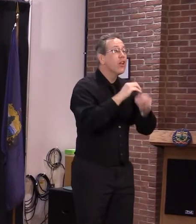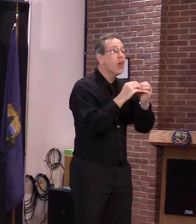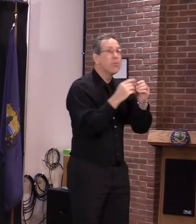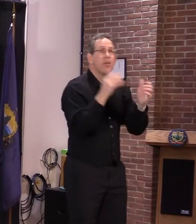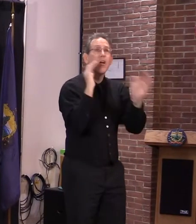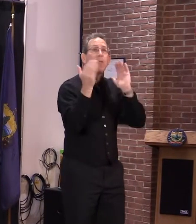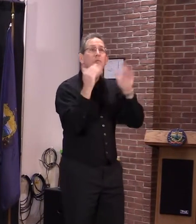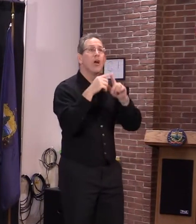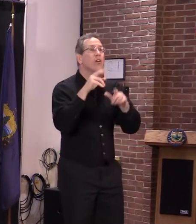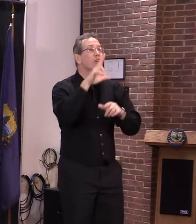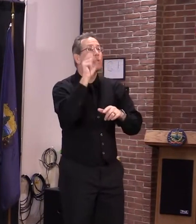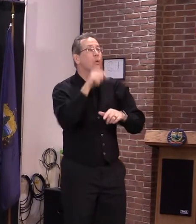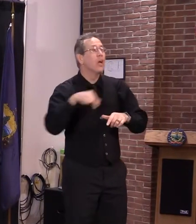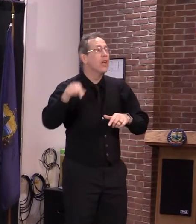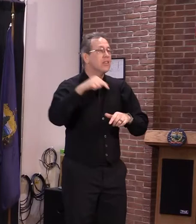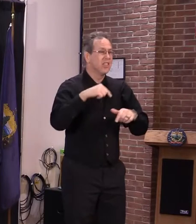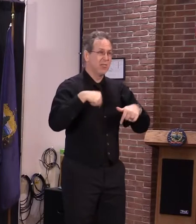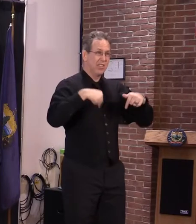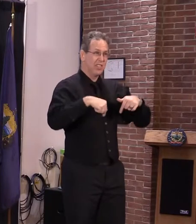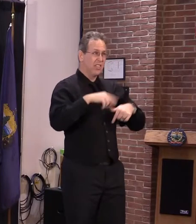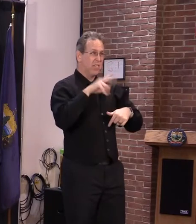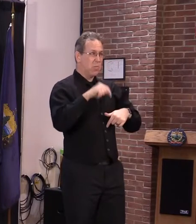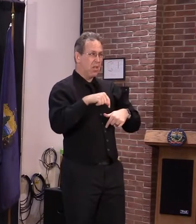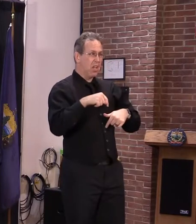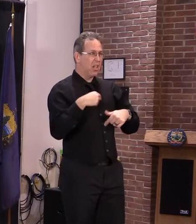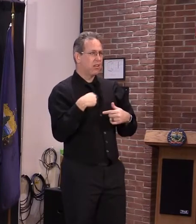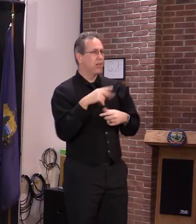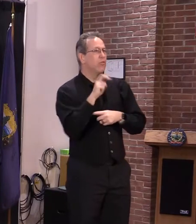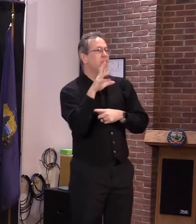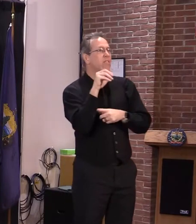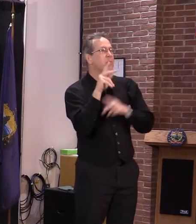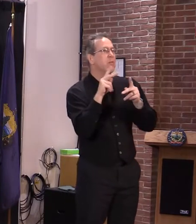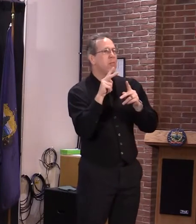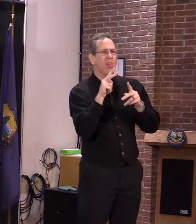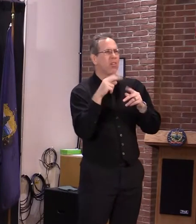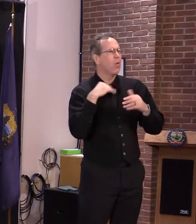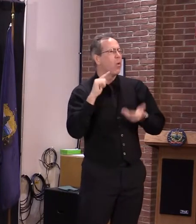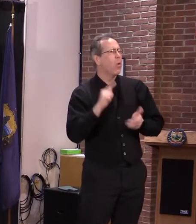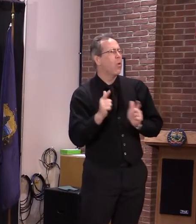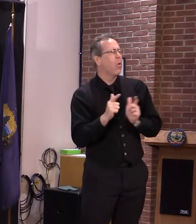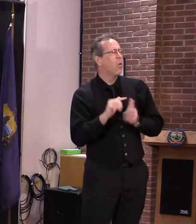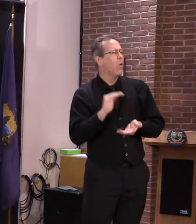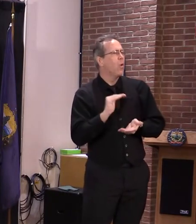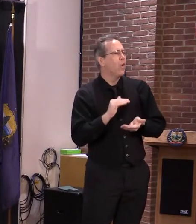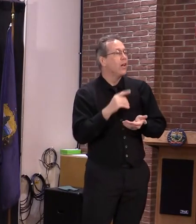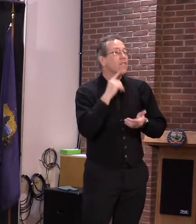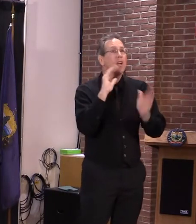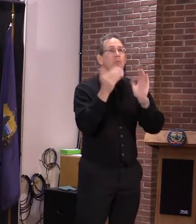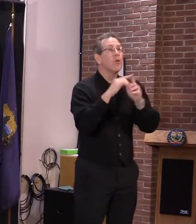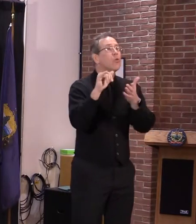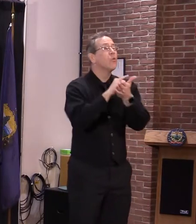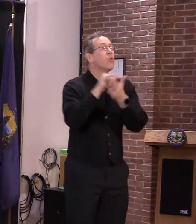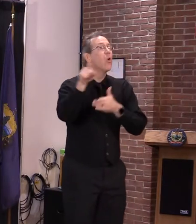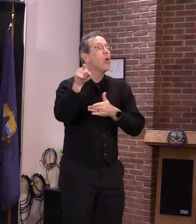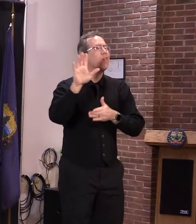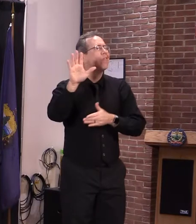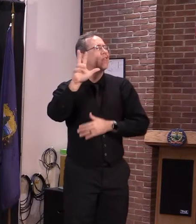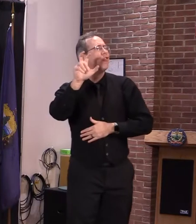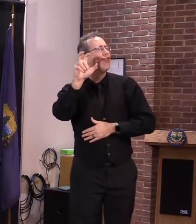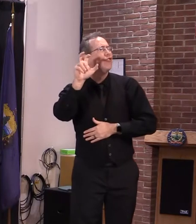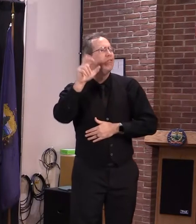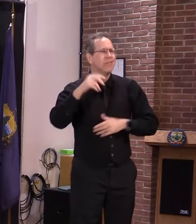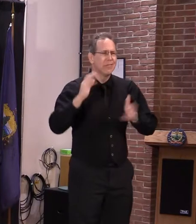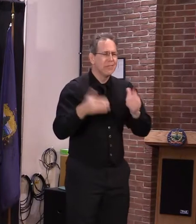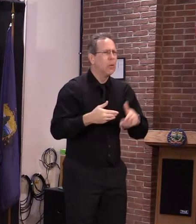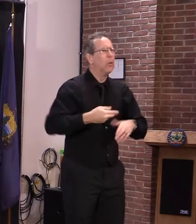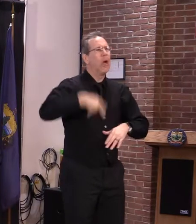with COVID today. If we had New York or Nevada's rate, it would be in the 300s.